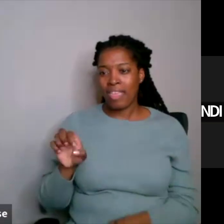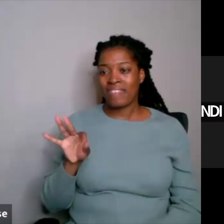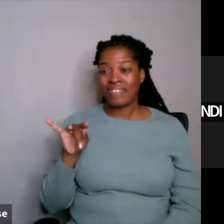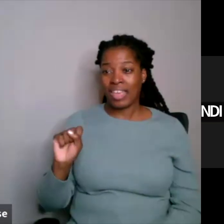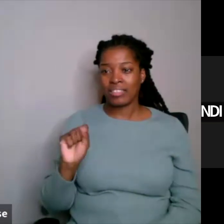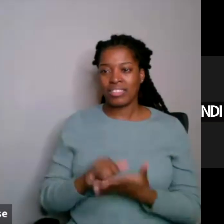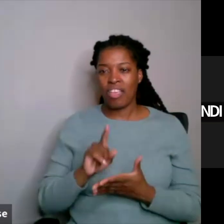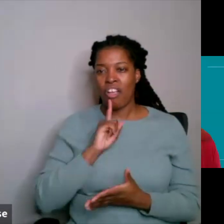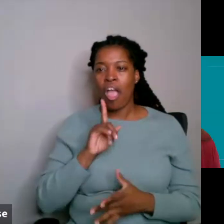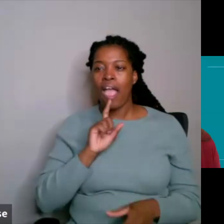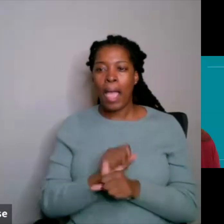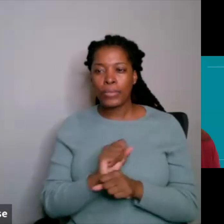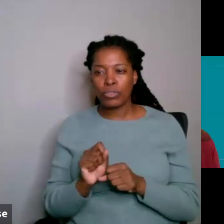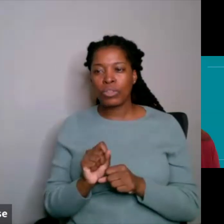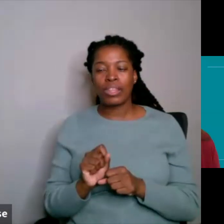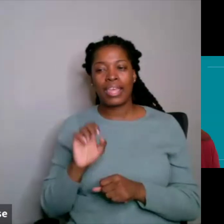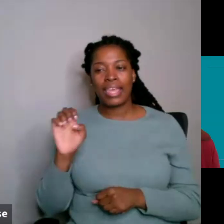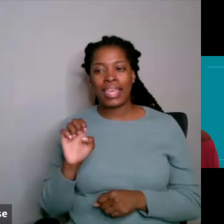absolutely immeasurable.